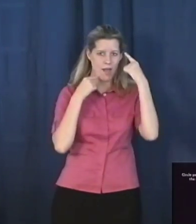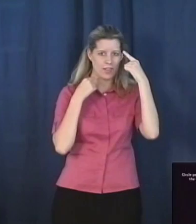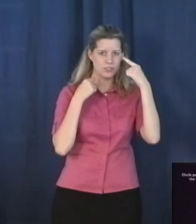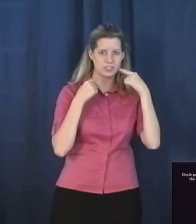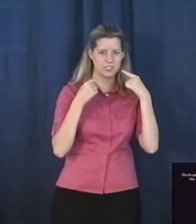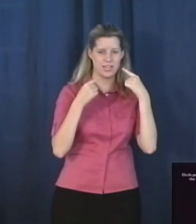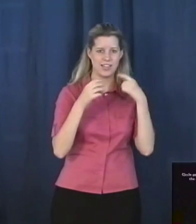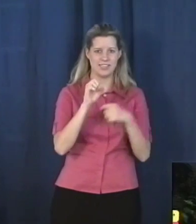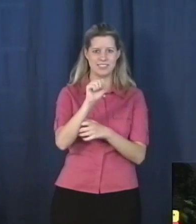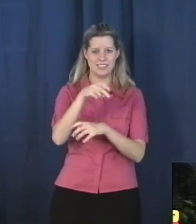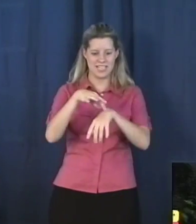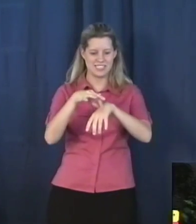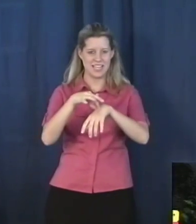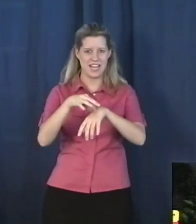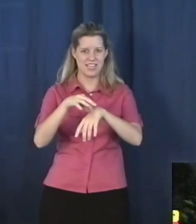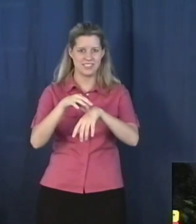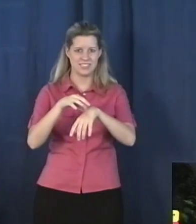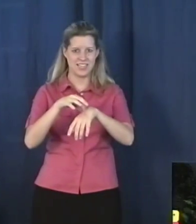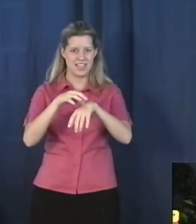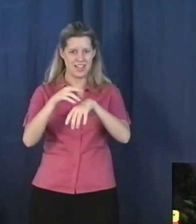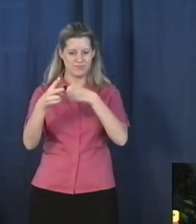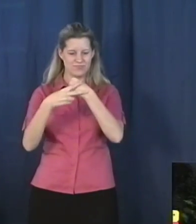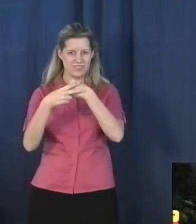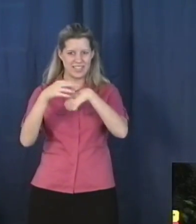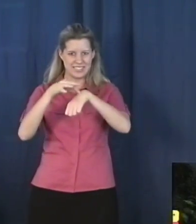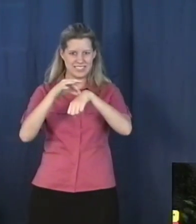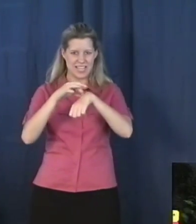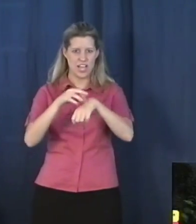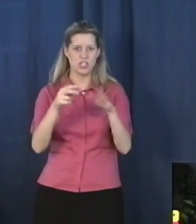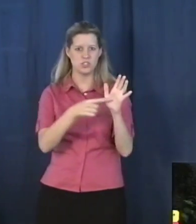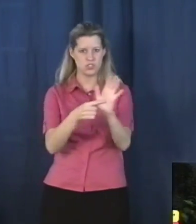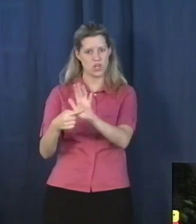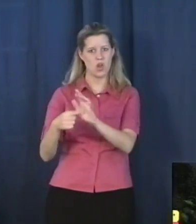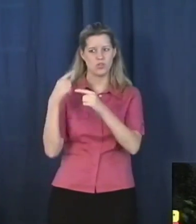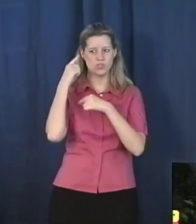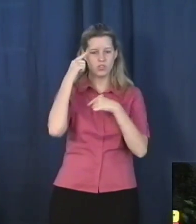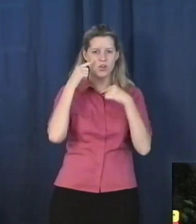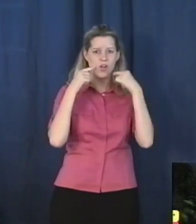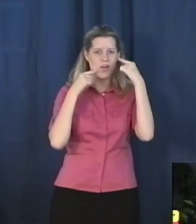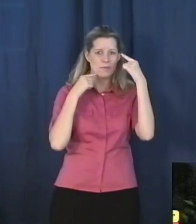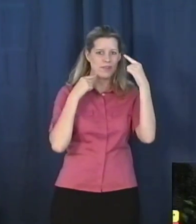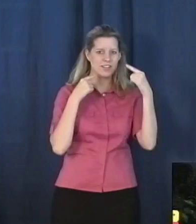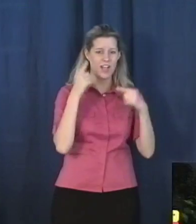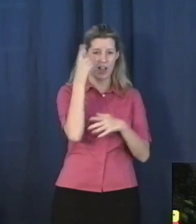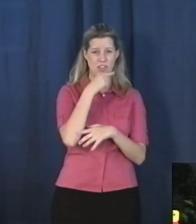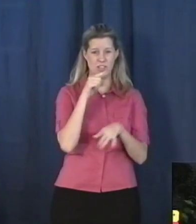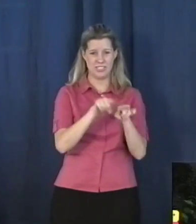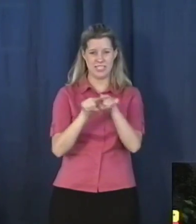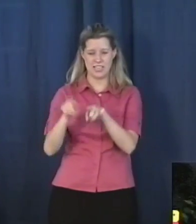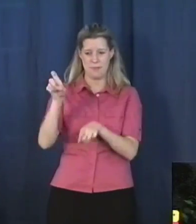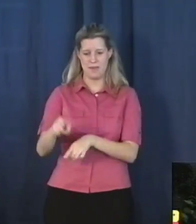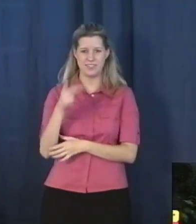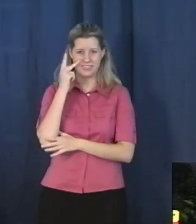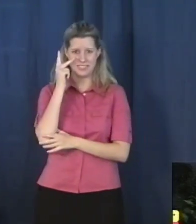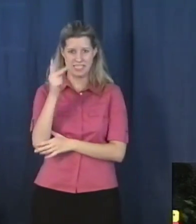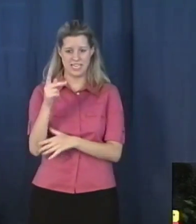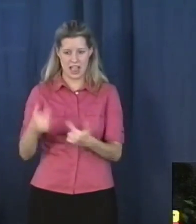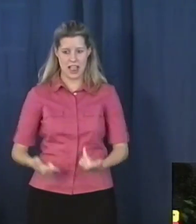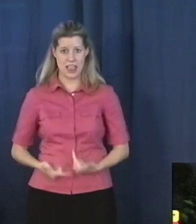The fossilized dinosaur skin shows circle patterns. It looks to me like they must have seen a live one to know how to do